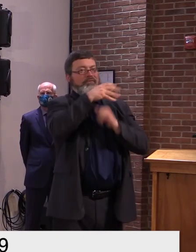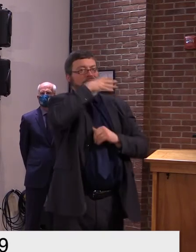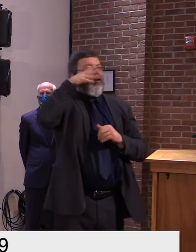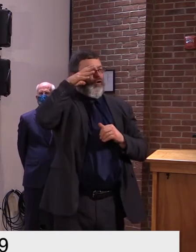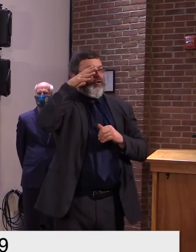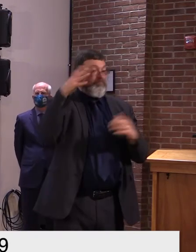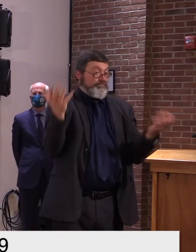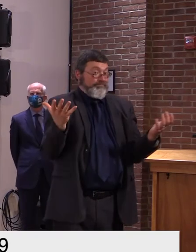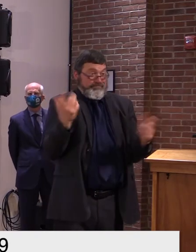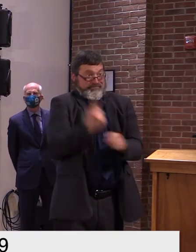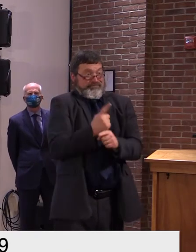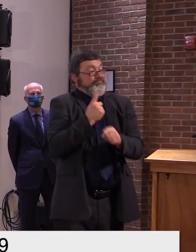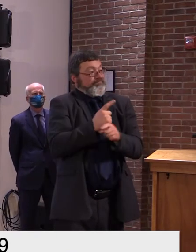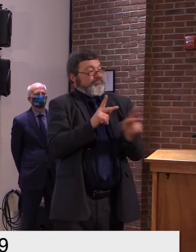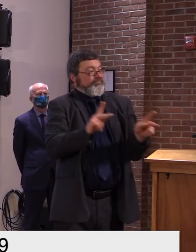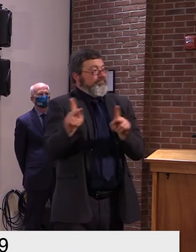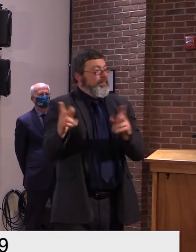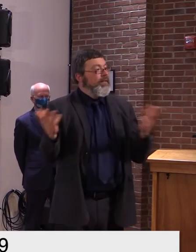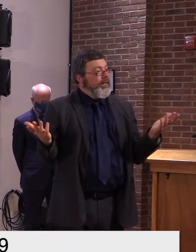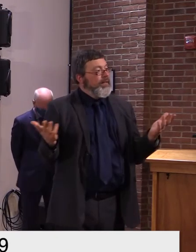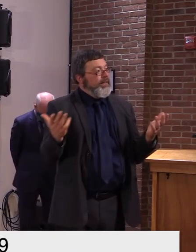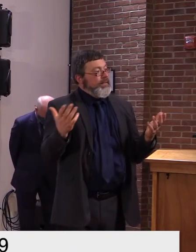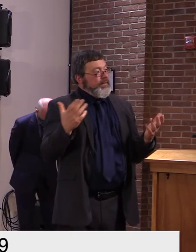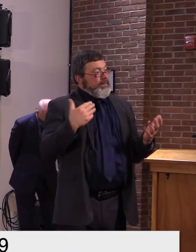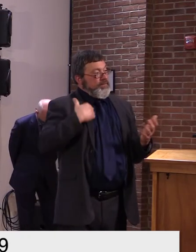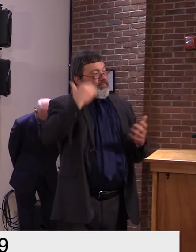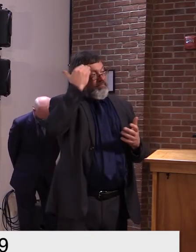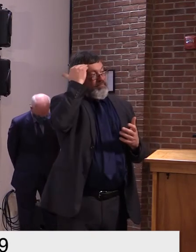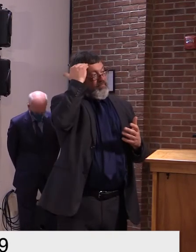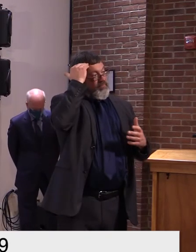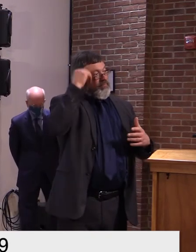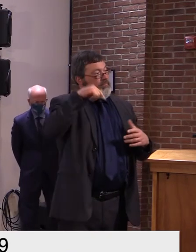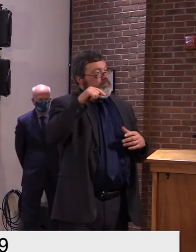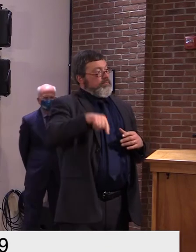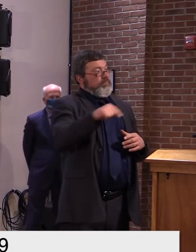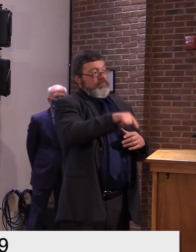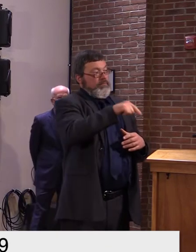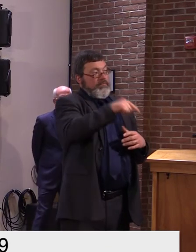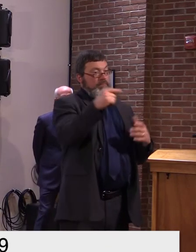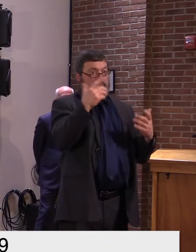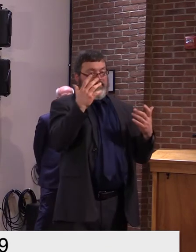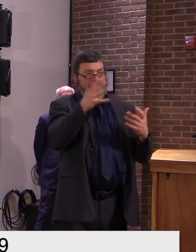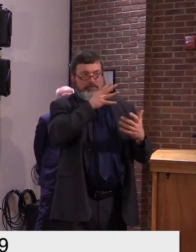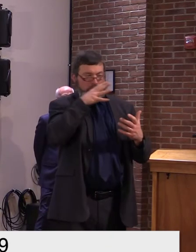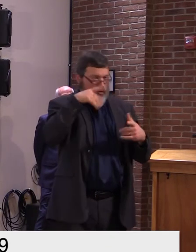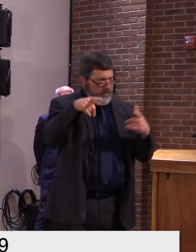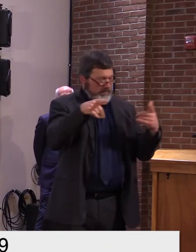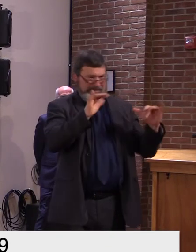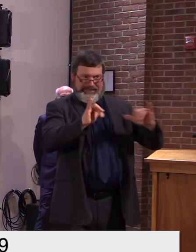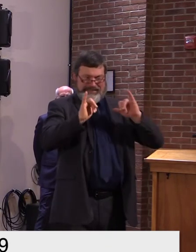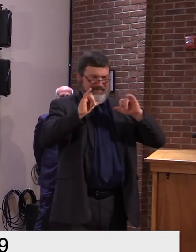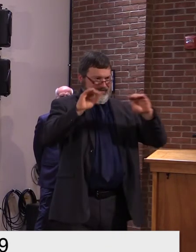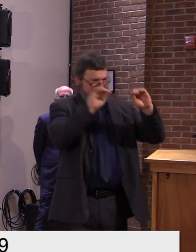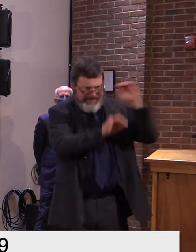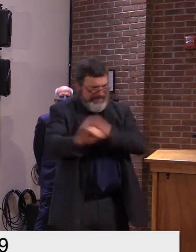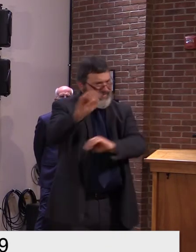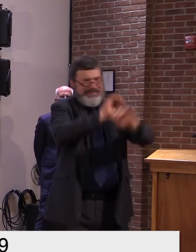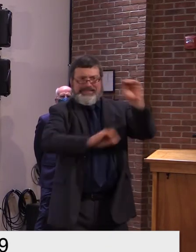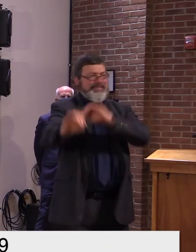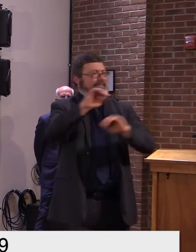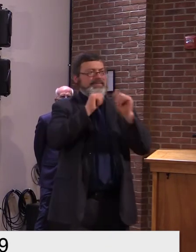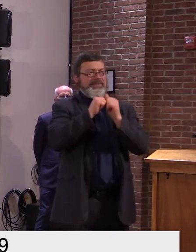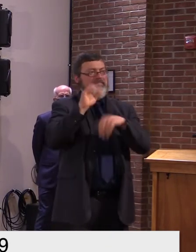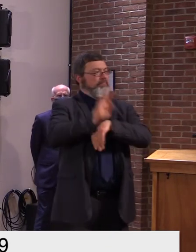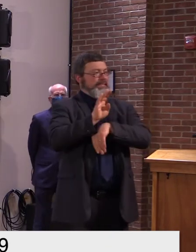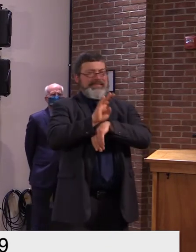that the good news is, from what I've heard, and Secretary Tebbets, I'm not sure if he's on or not, he might want to comment, he's